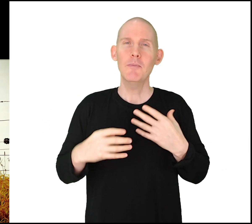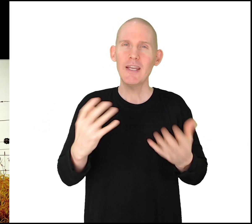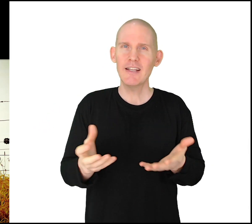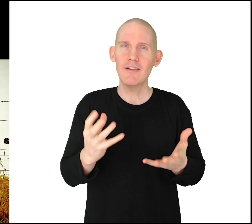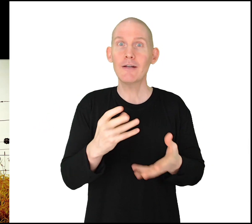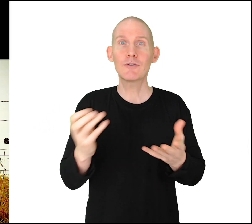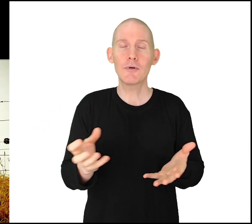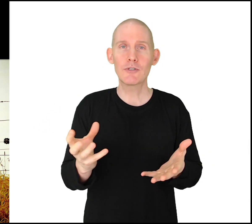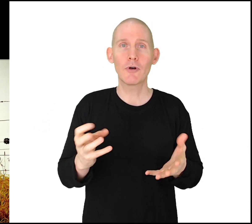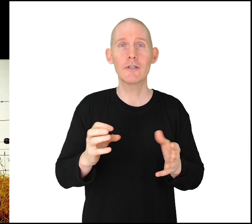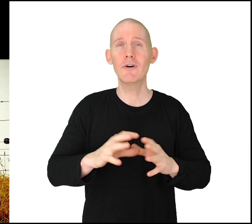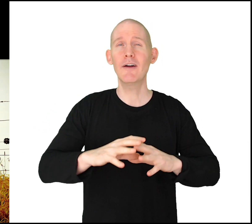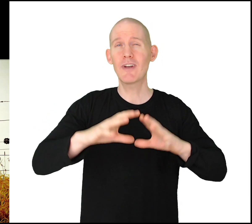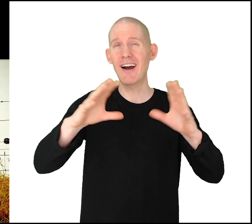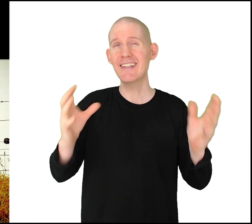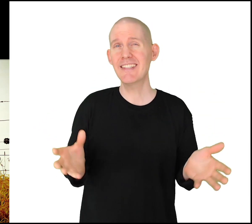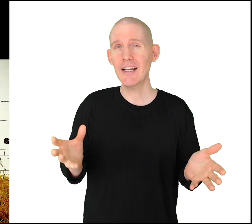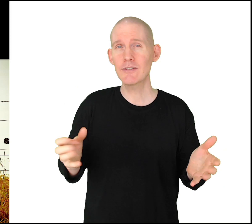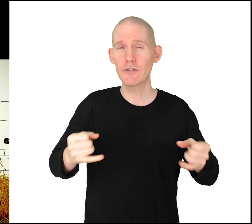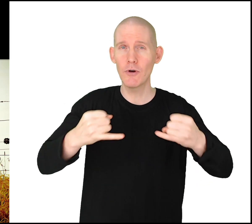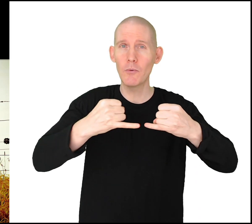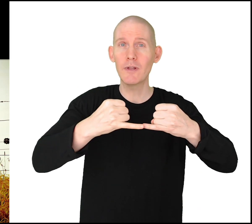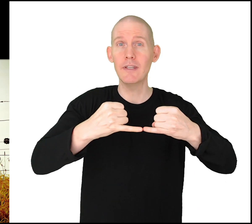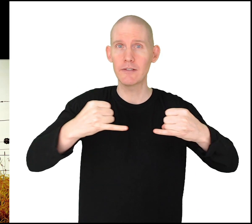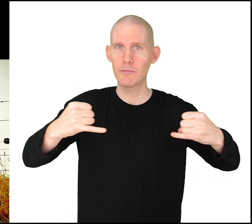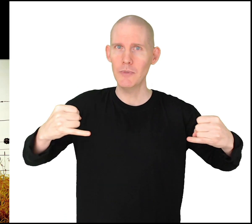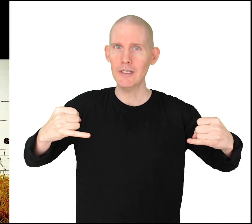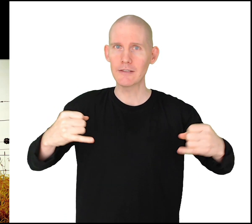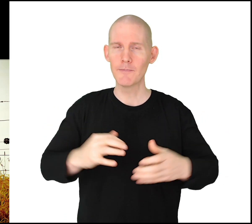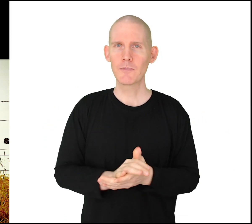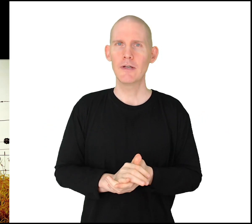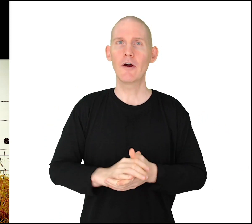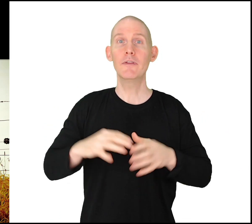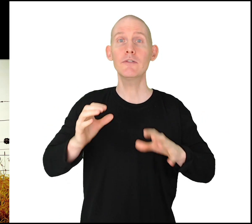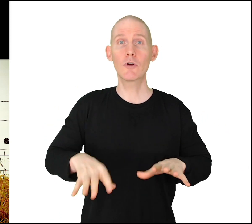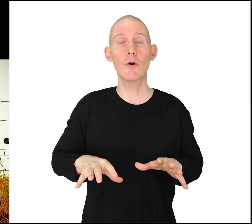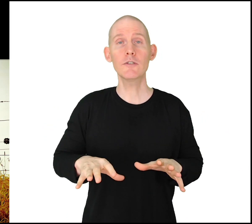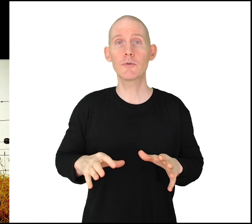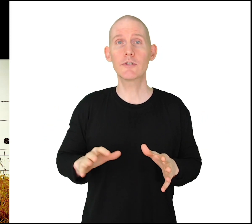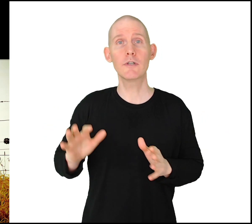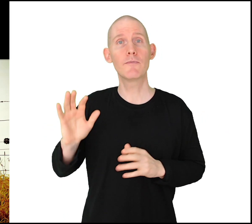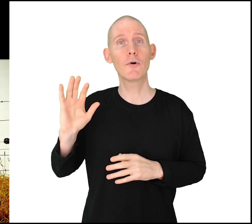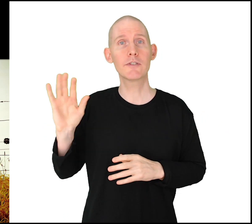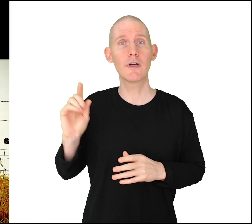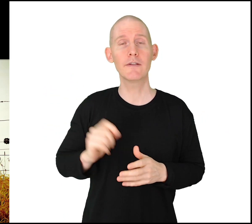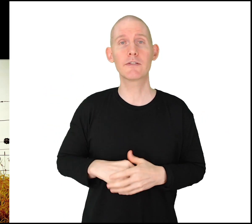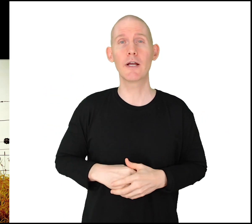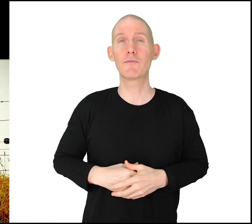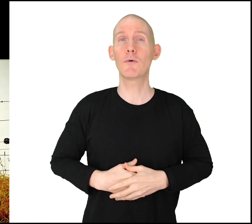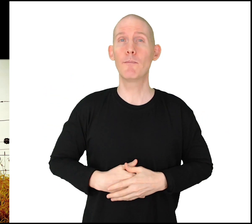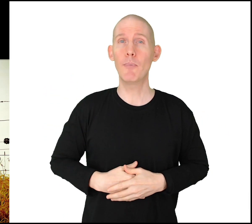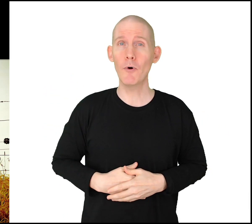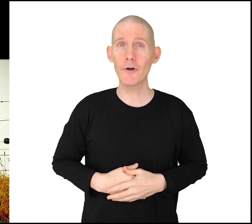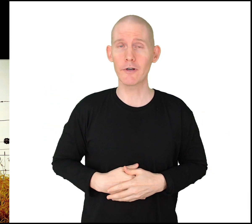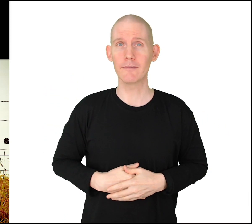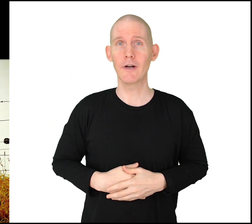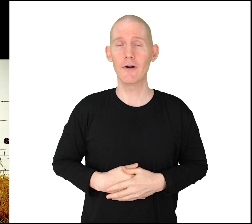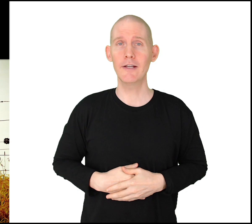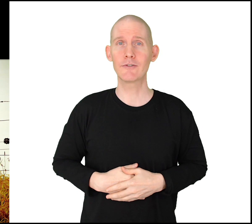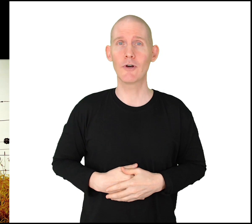it a long story short, you'll have context to know what this means. Now, in this course, we're just going to focus on the sign for border, all right? So,